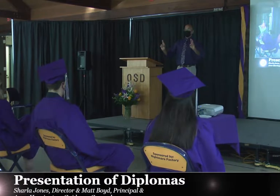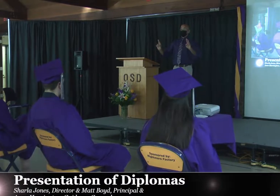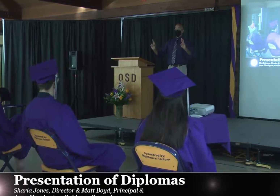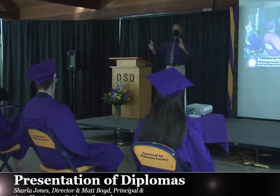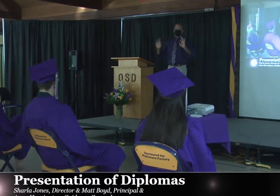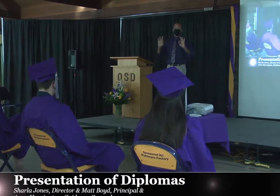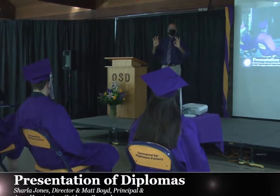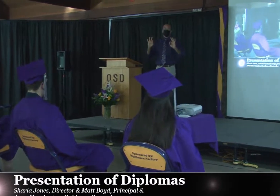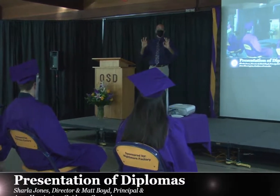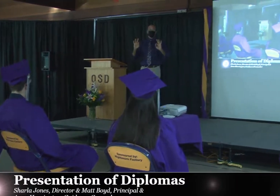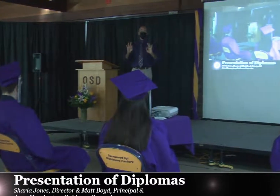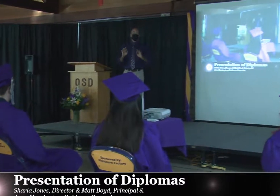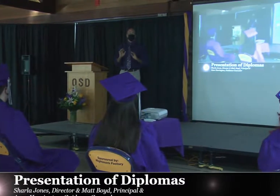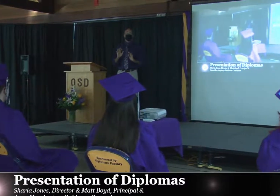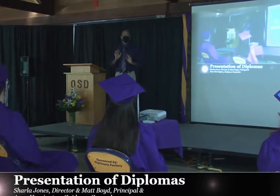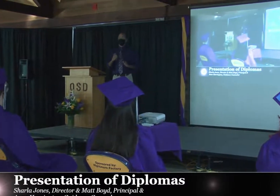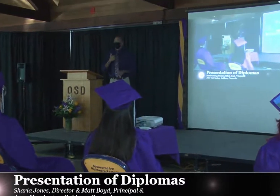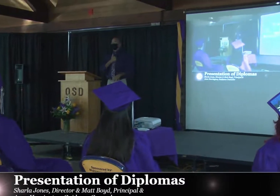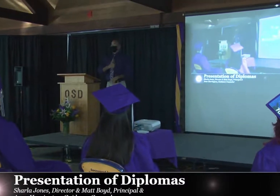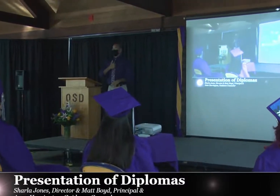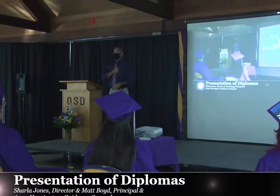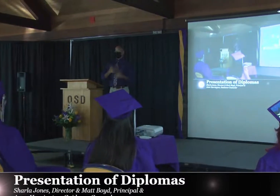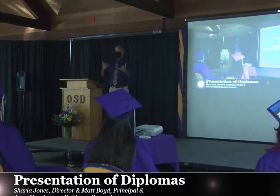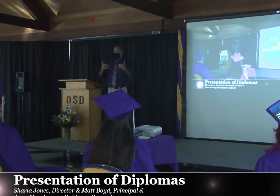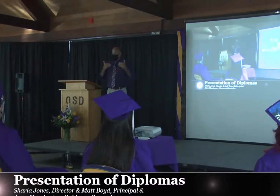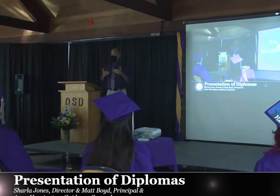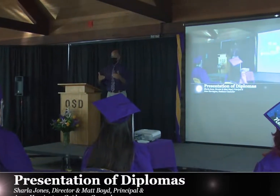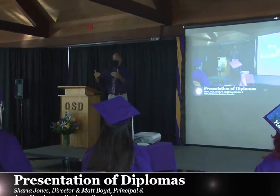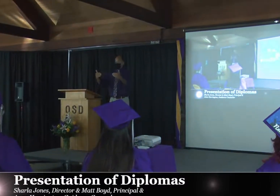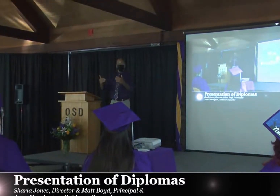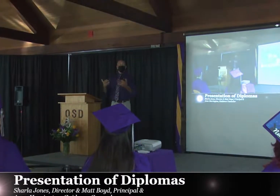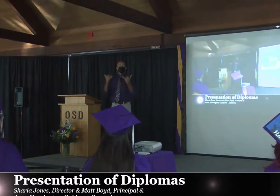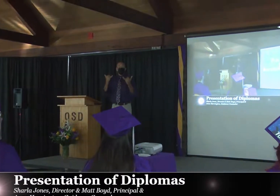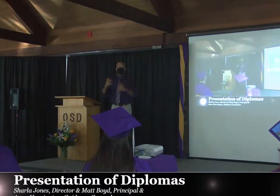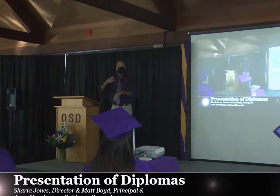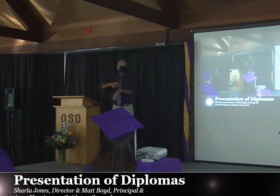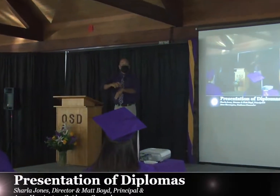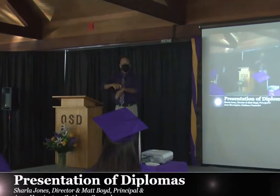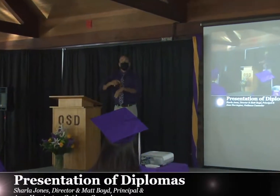Okay, I think we're ready. Yes? Sorry about that, everybody. Let's proceed.